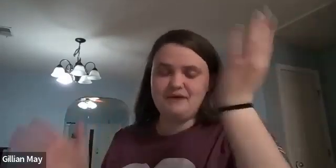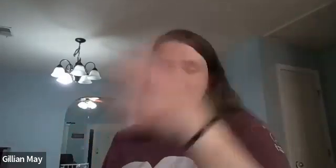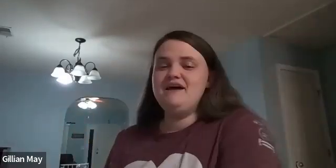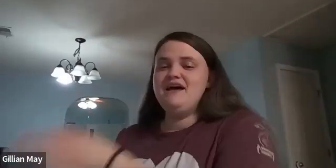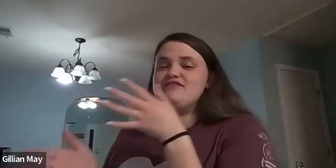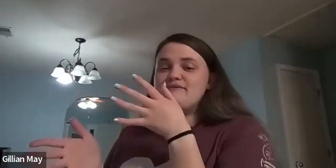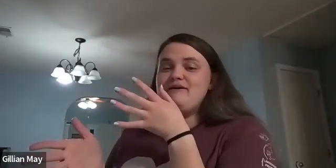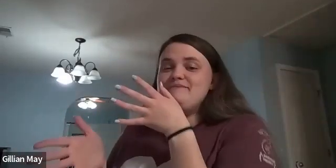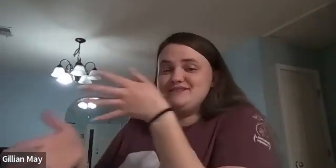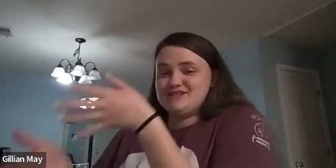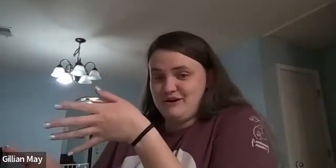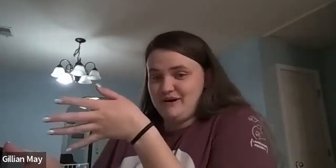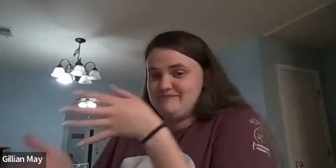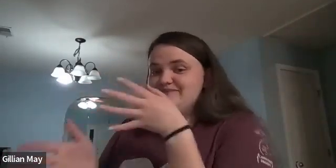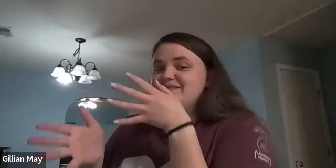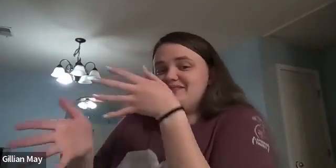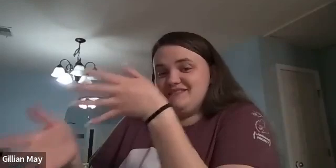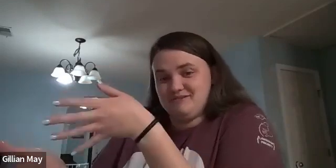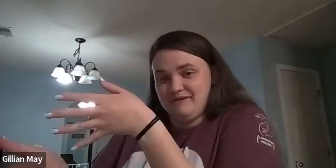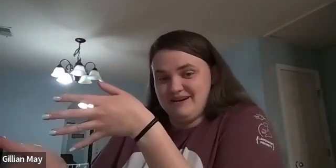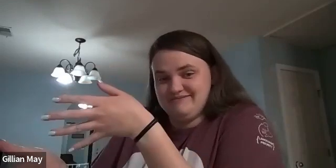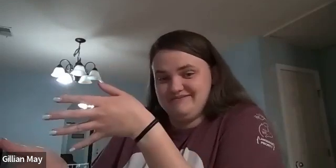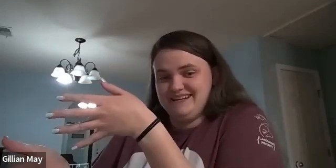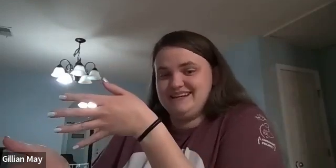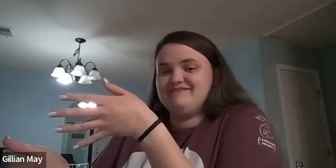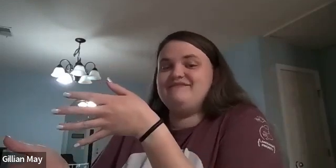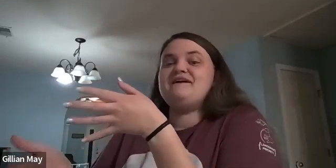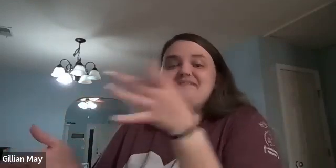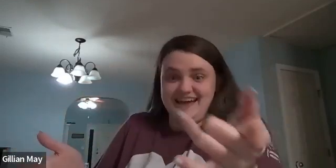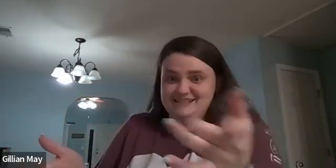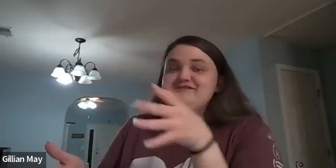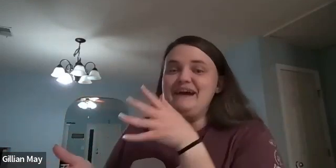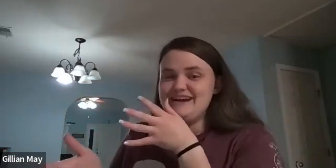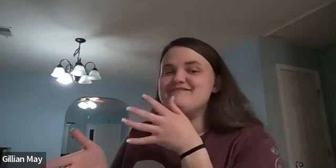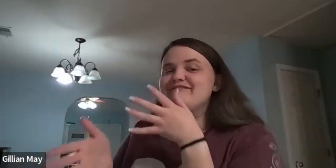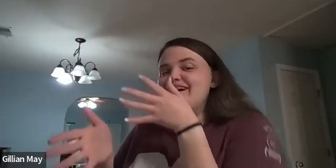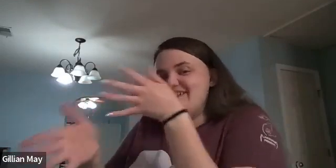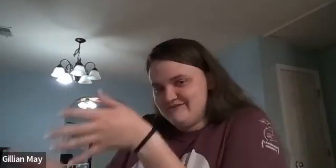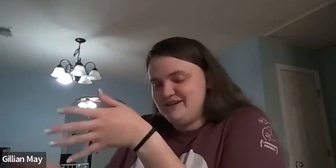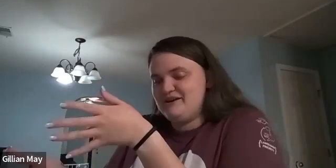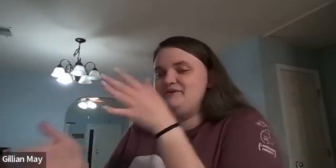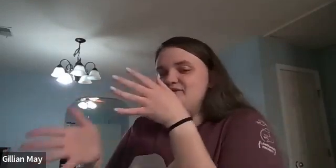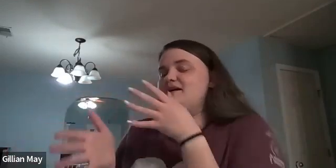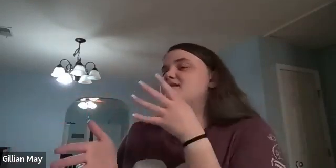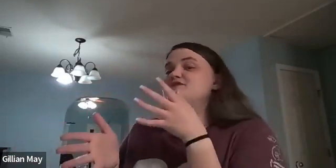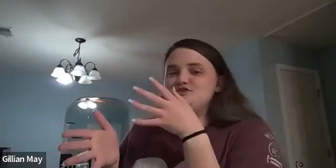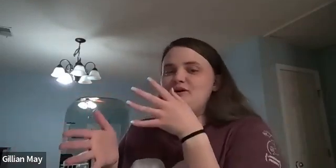up. Throw up is throw up. Throw up. Very, very,